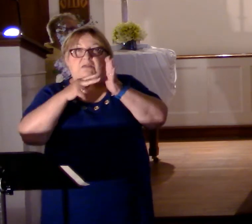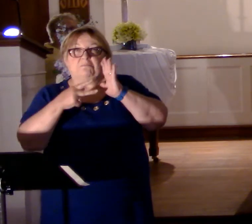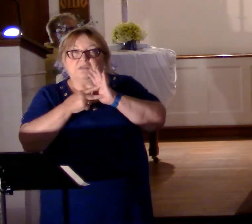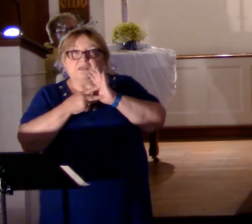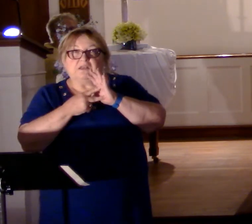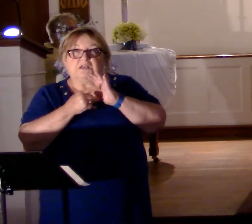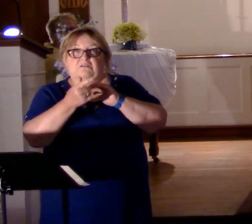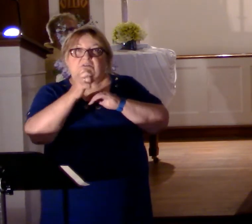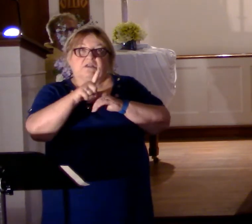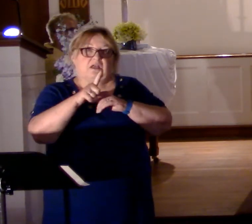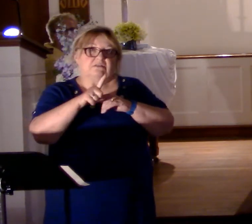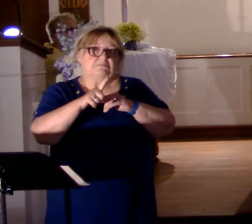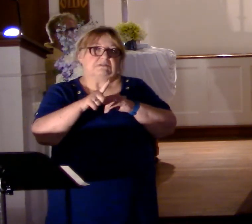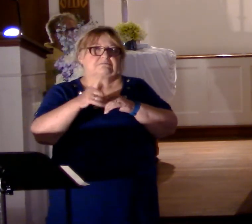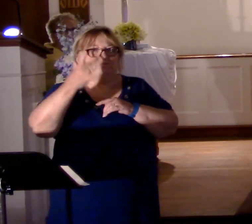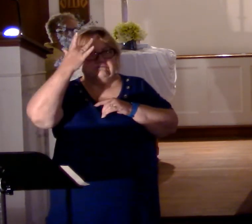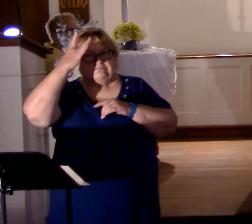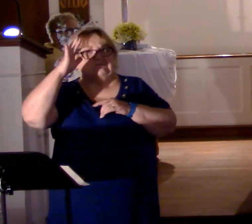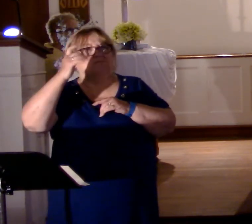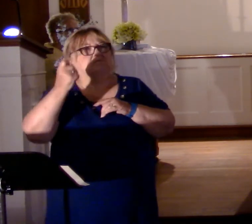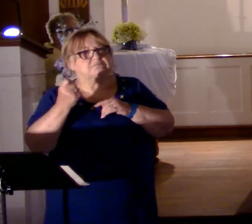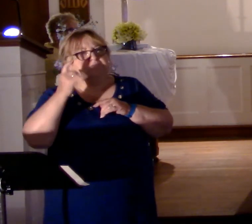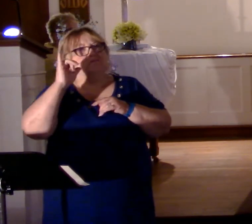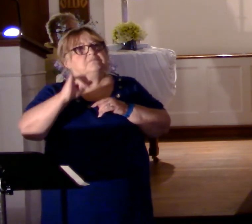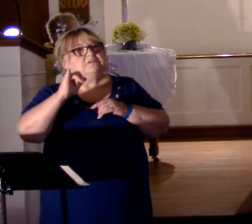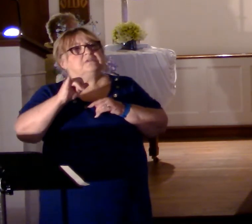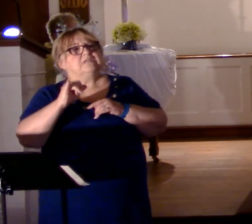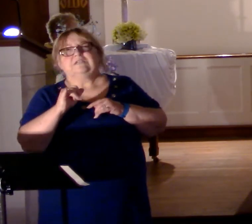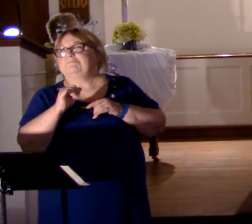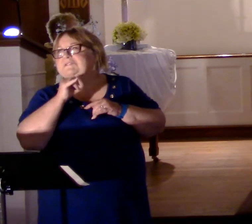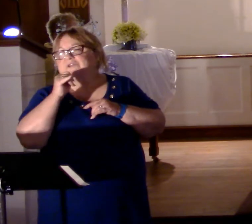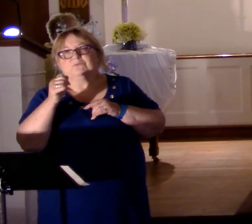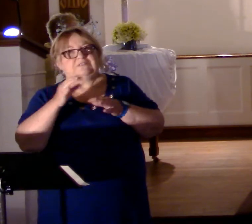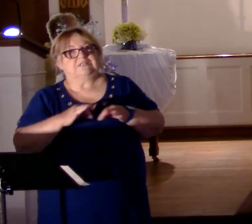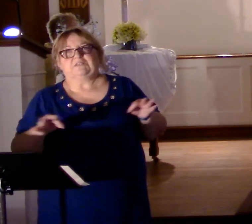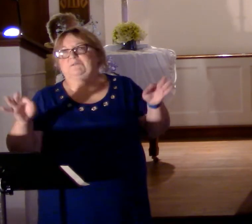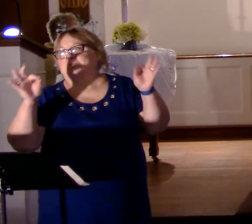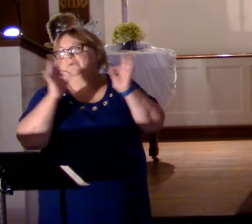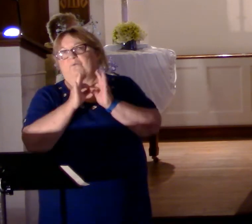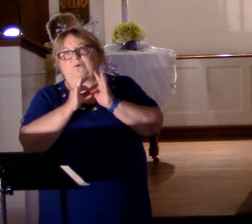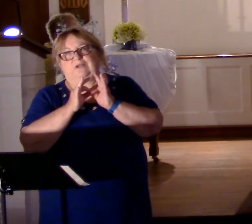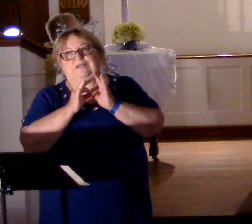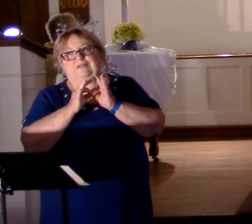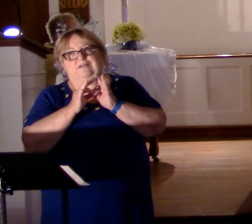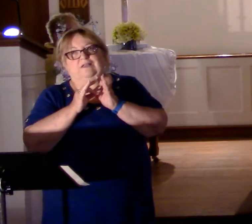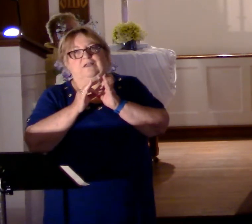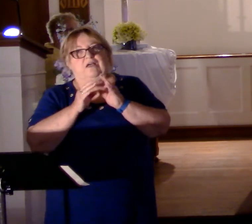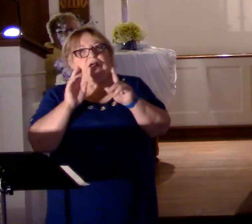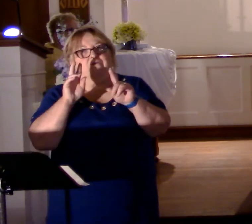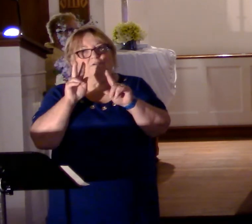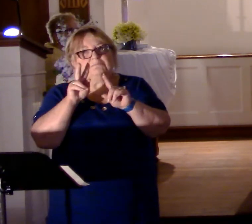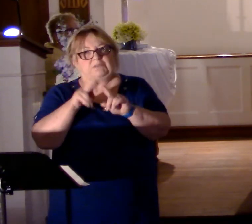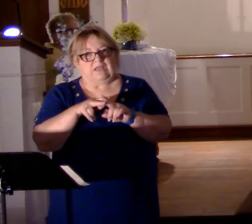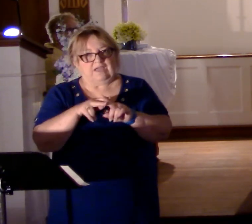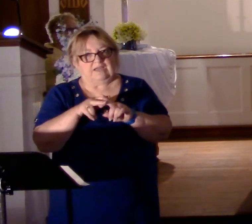of the gospel intellectually, yet fail to see the importance of applying it to their own